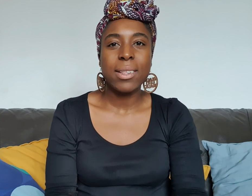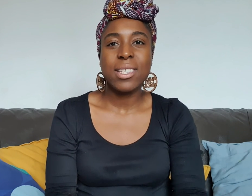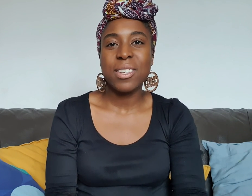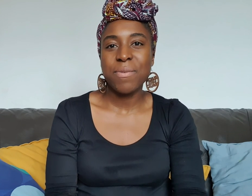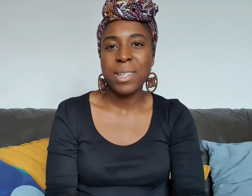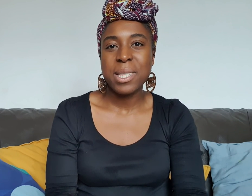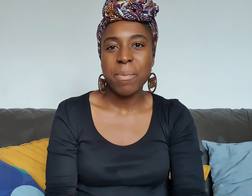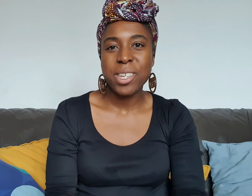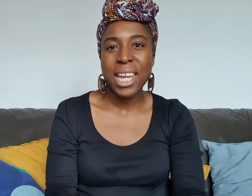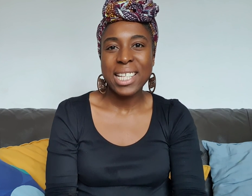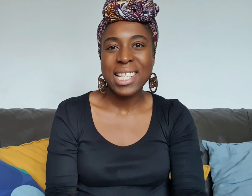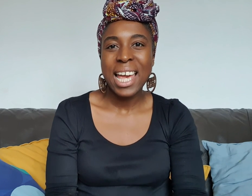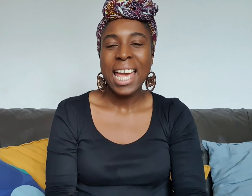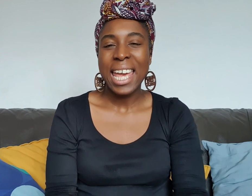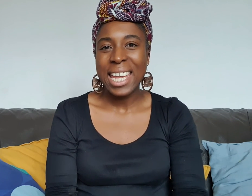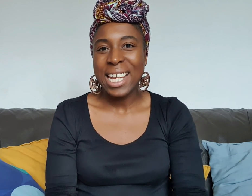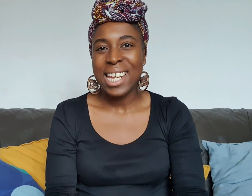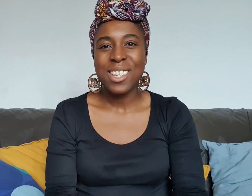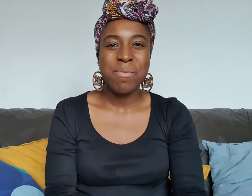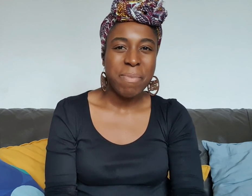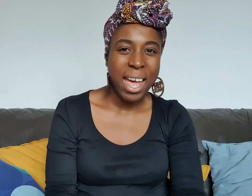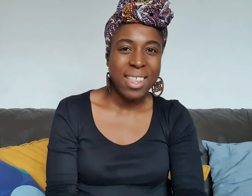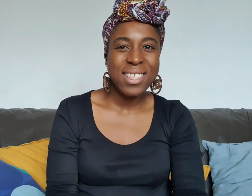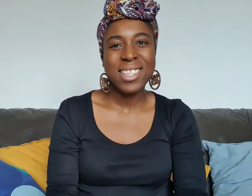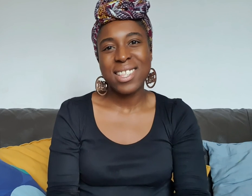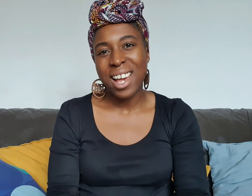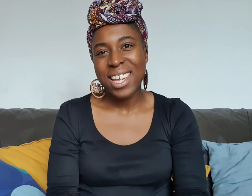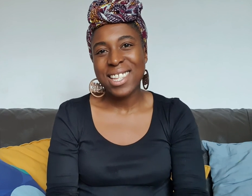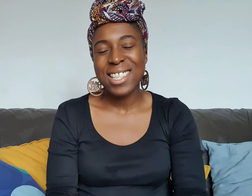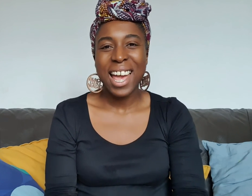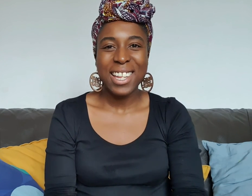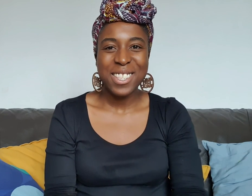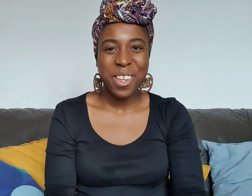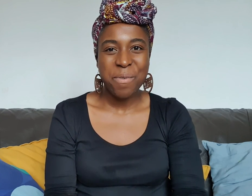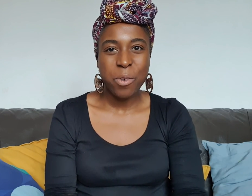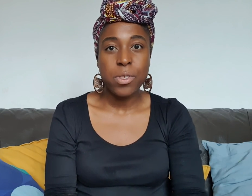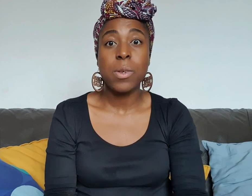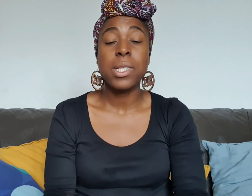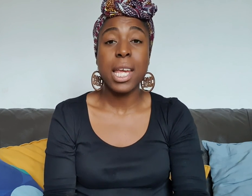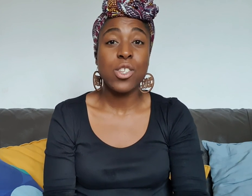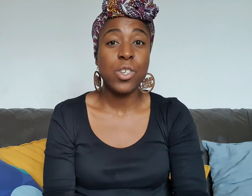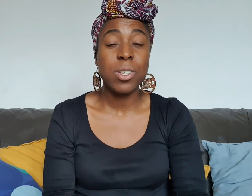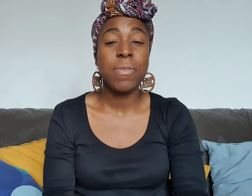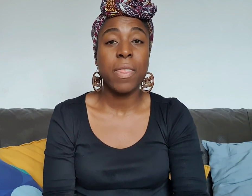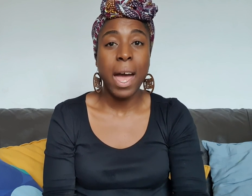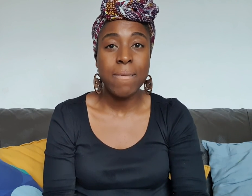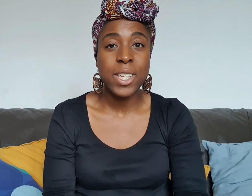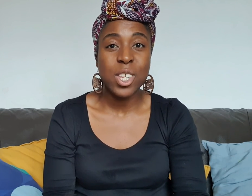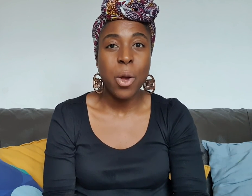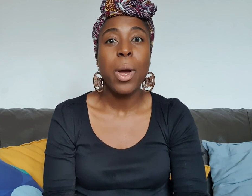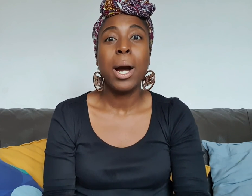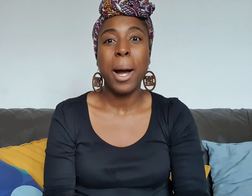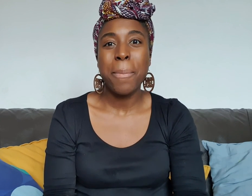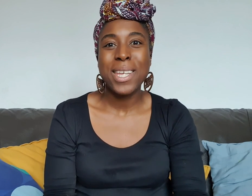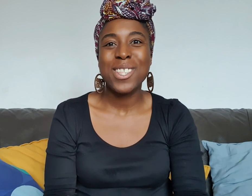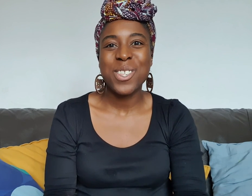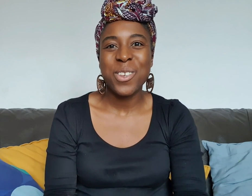the different subjects. English, Maths, Science and so forth. So stay tuned for that video coming soon.